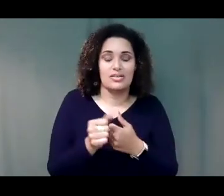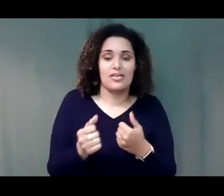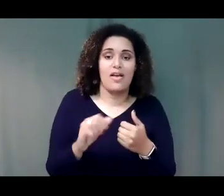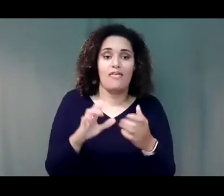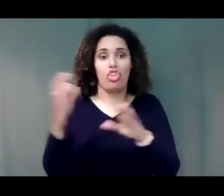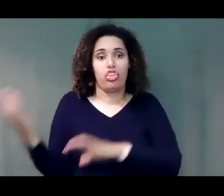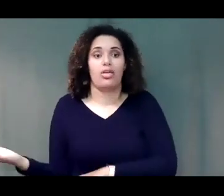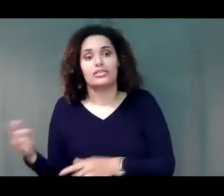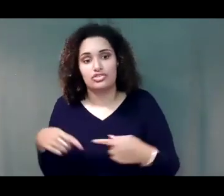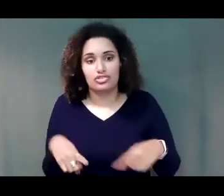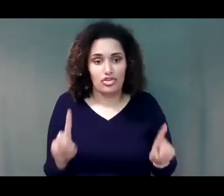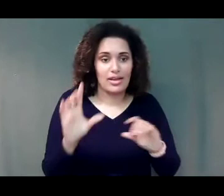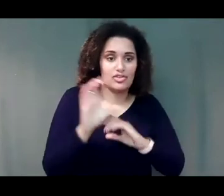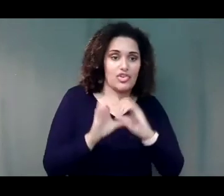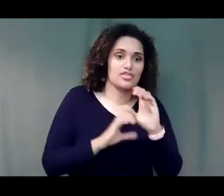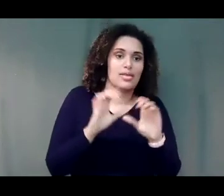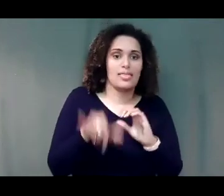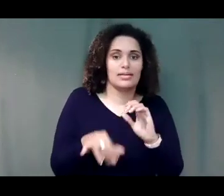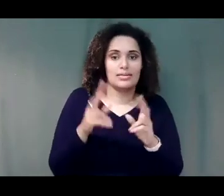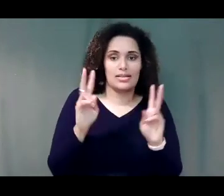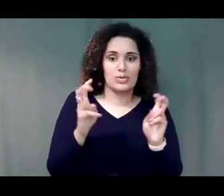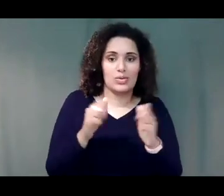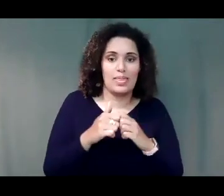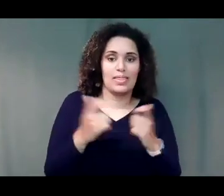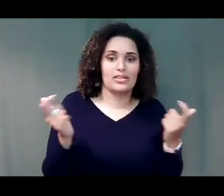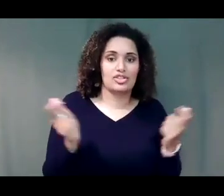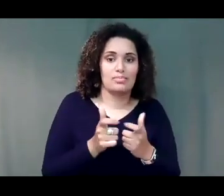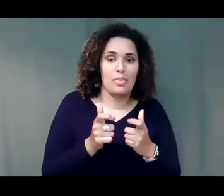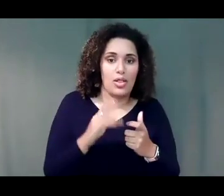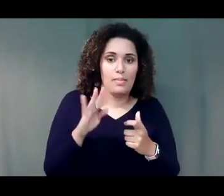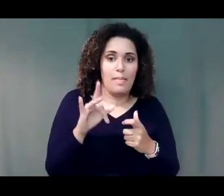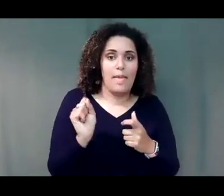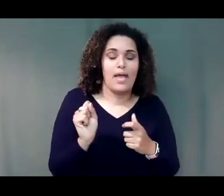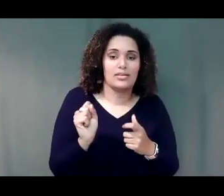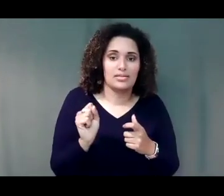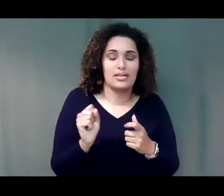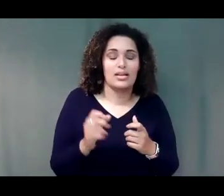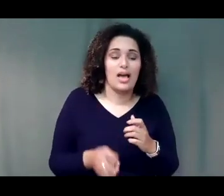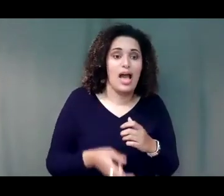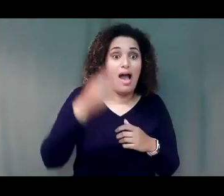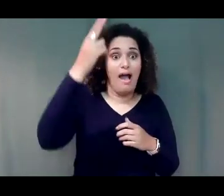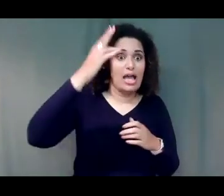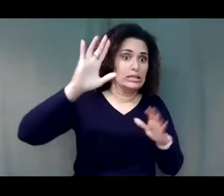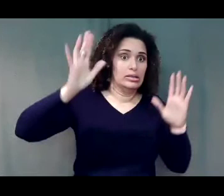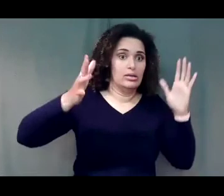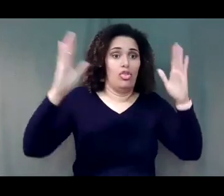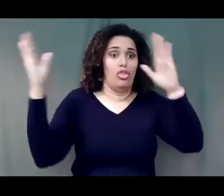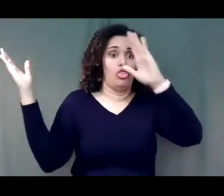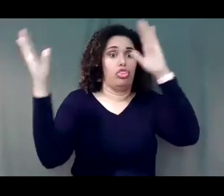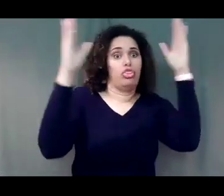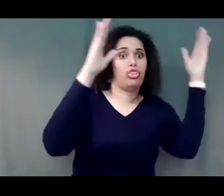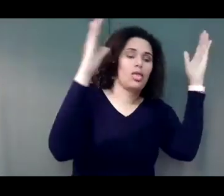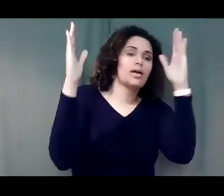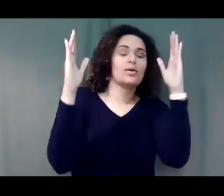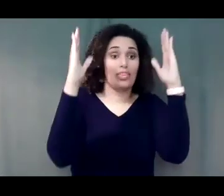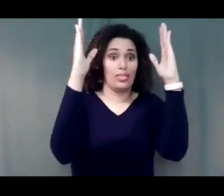construction. That's a problem with the smaller bales, building them tall as you get these wobbly walls while you're building it. Once they're up,